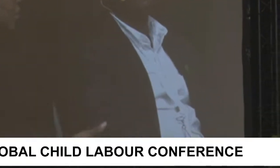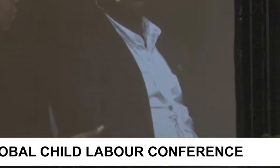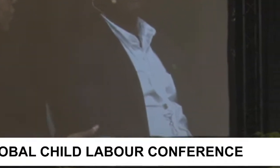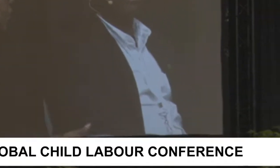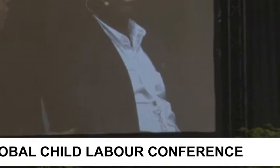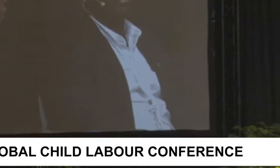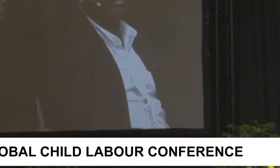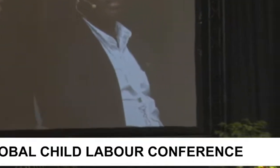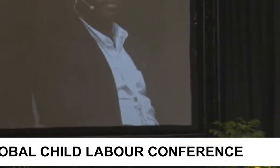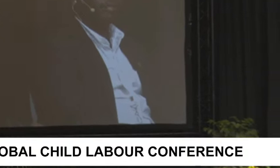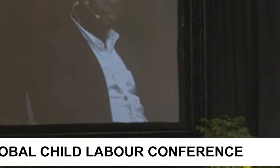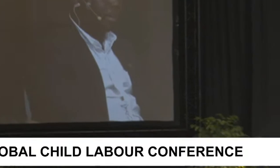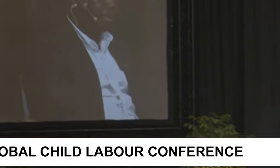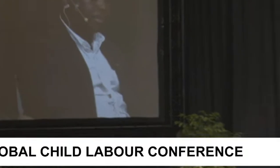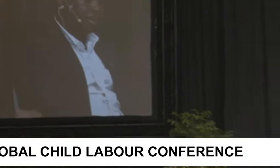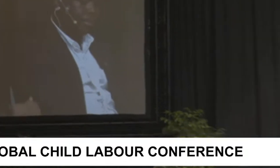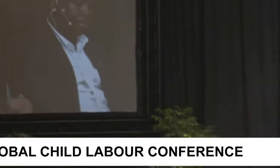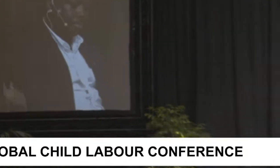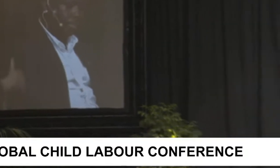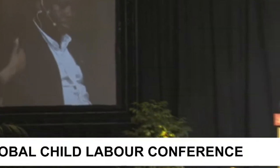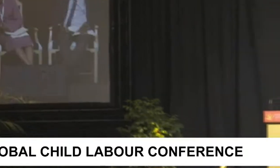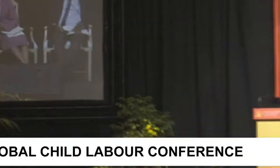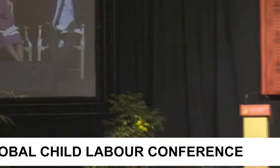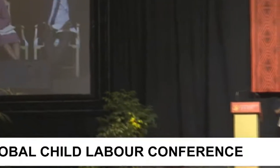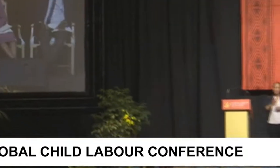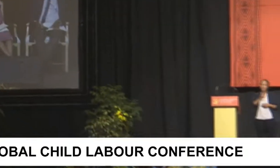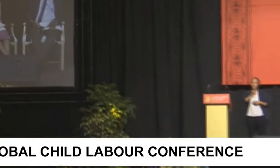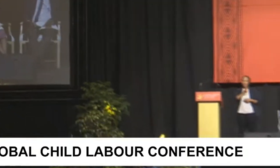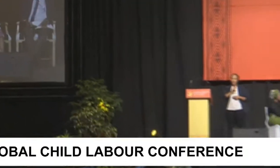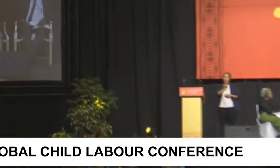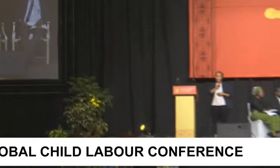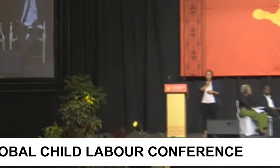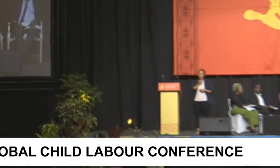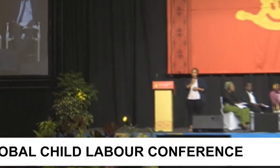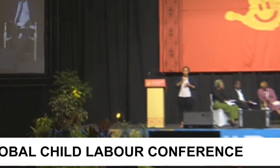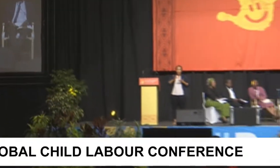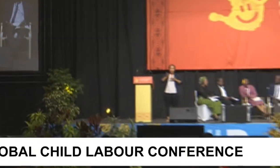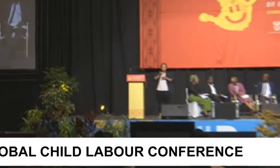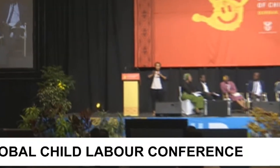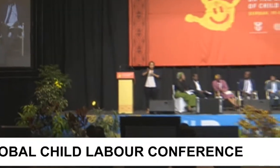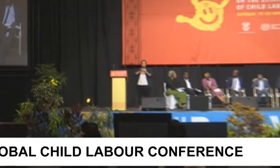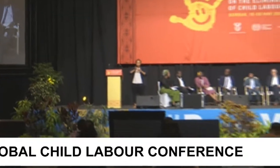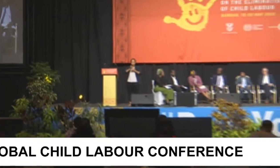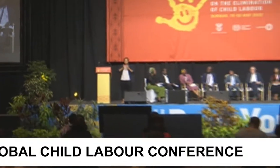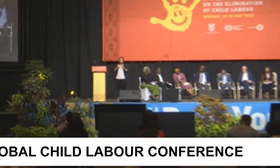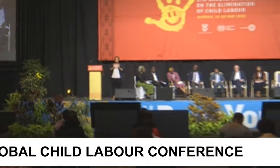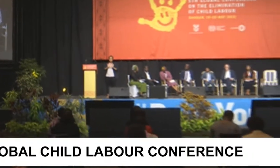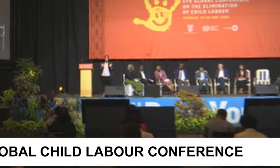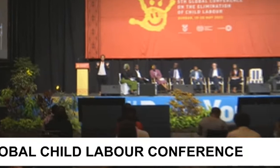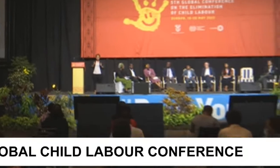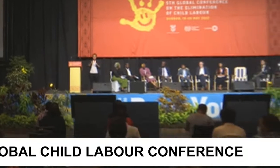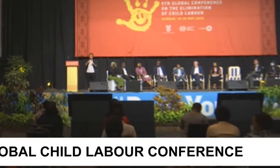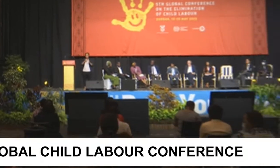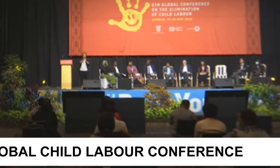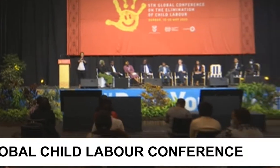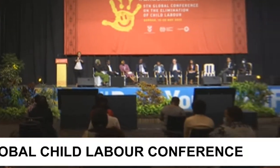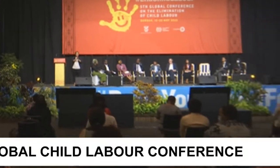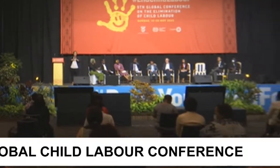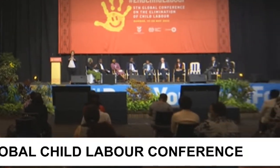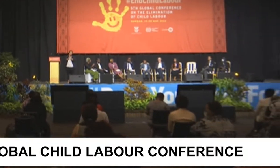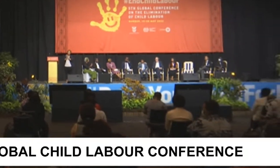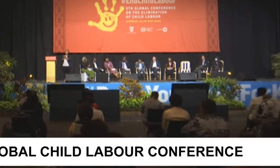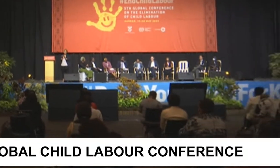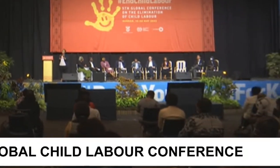engage the Department of Health, and Rebecca, then you're going to engage the other two panelists. I would just like to appeal to everybody if we could